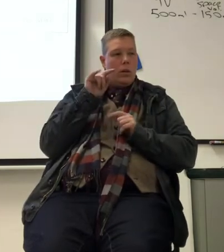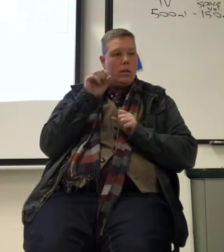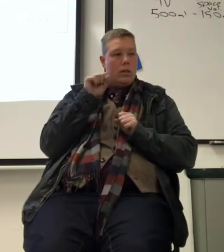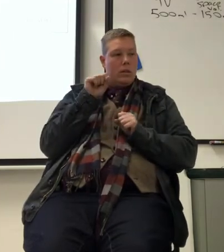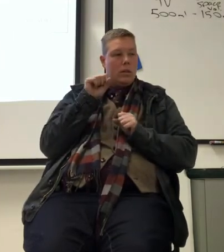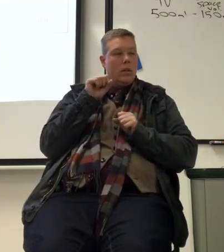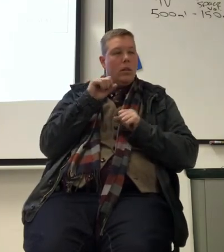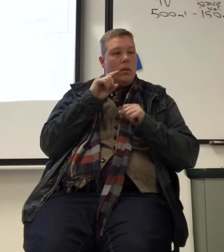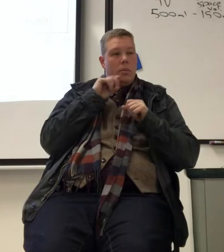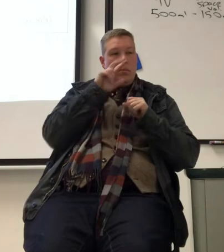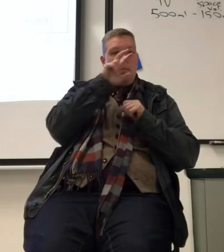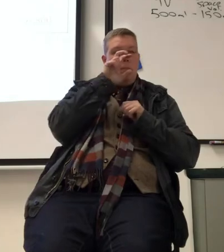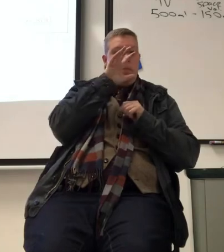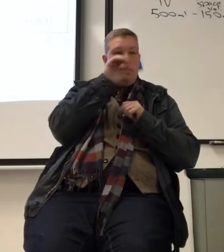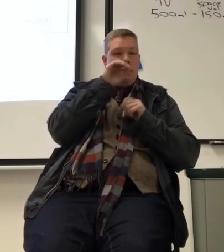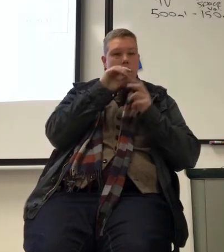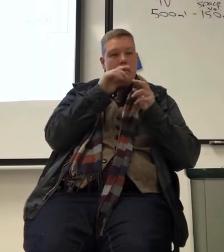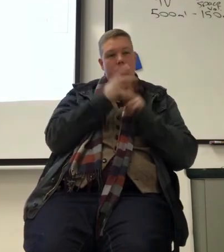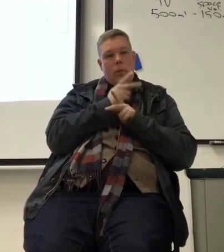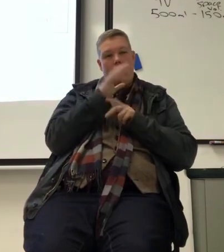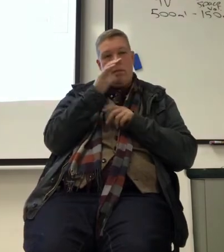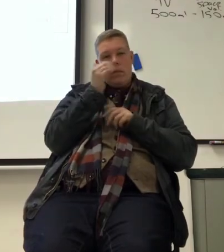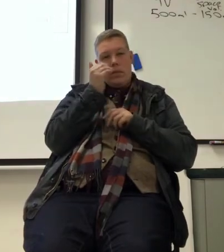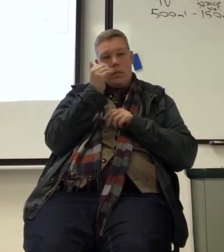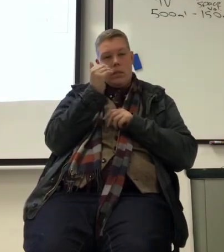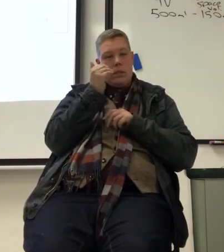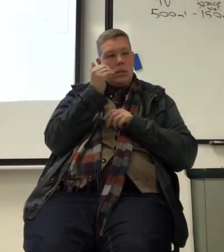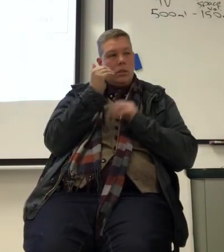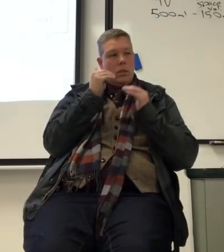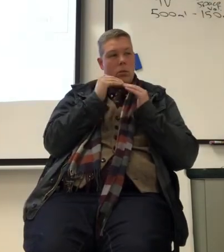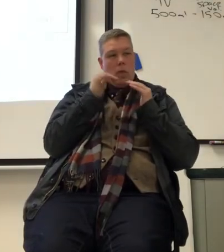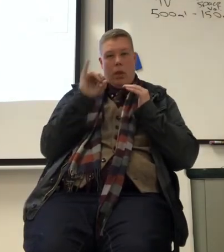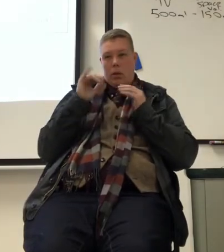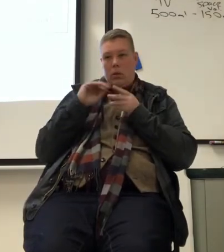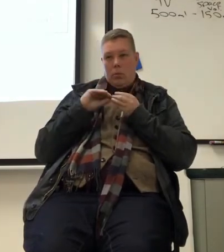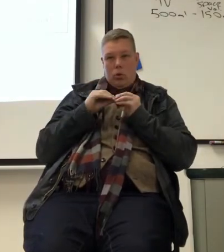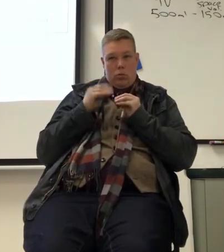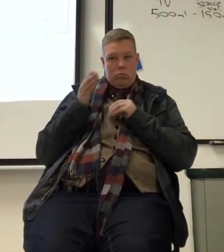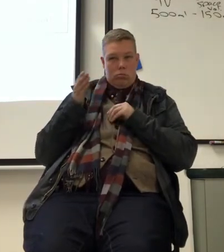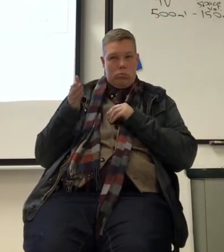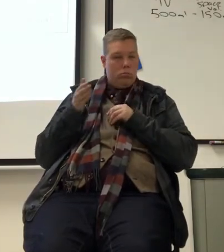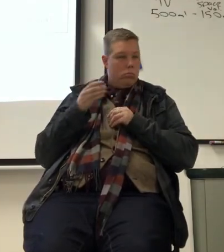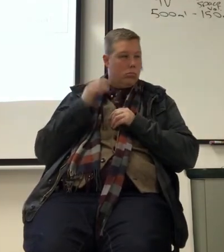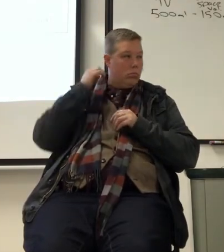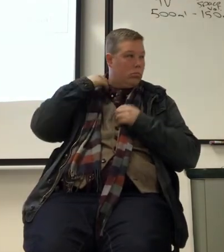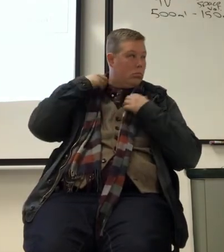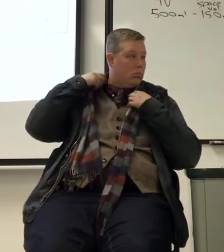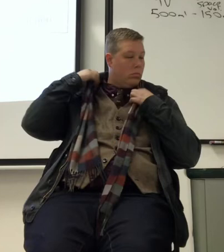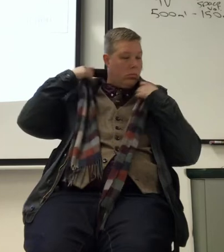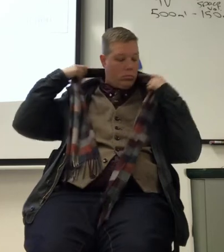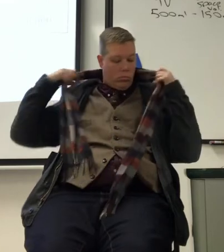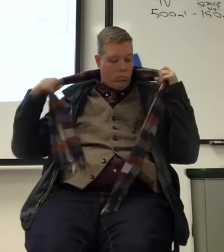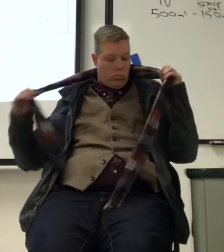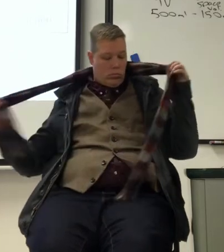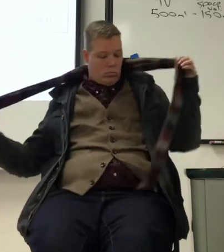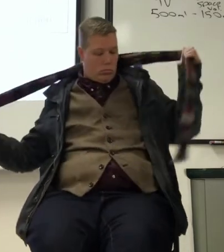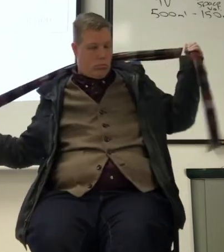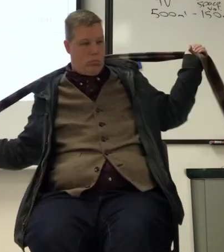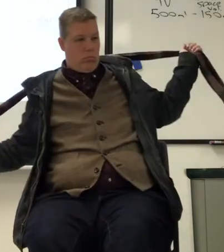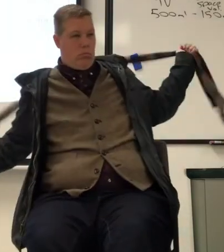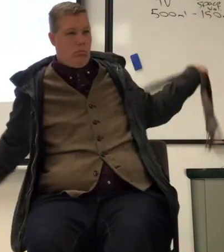So 350 times 15 should give you that number. So we double check.